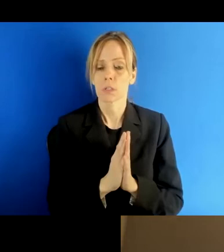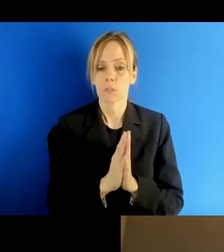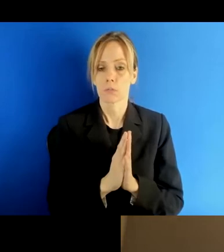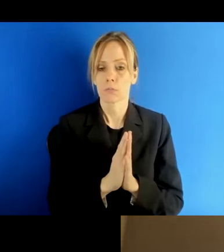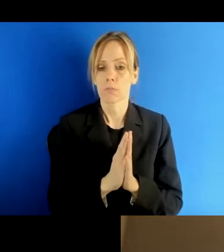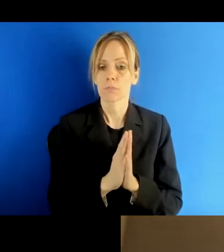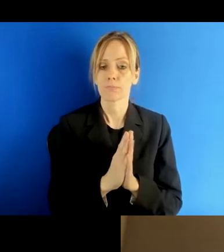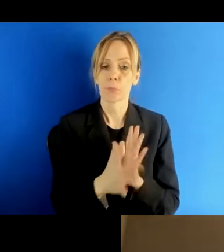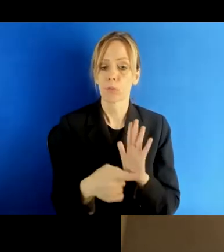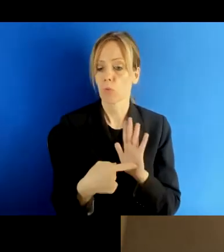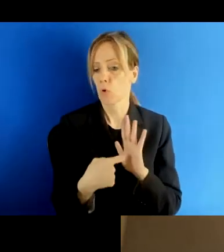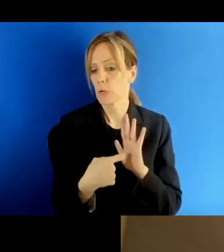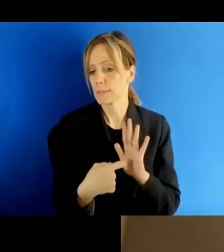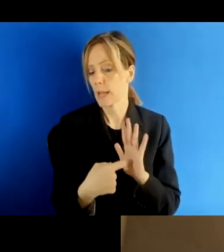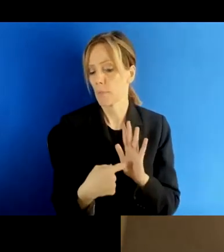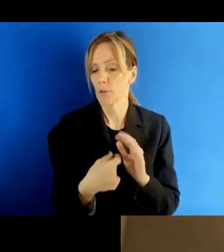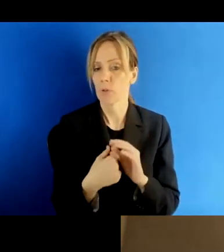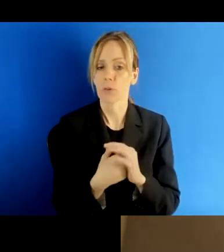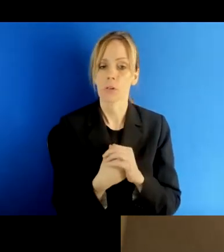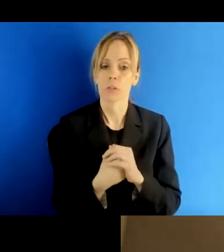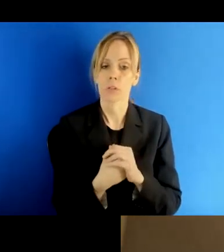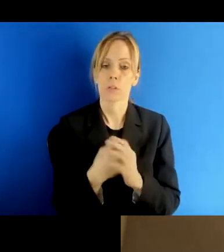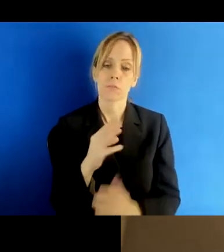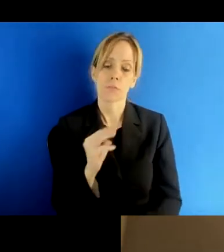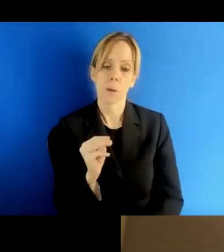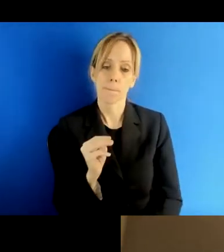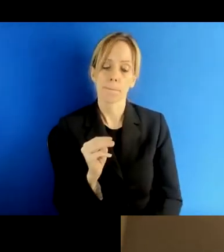for example,